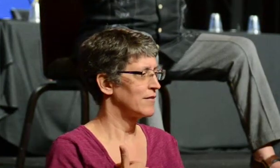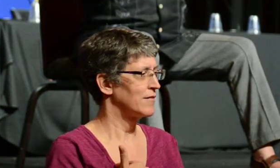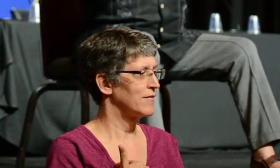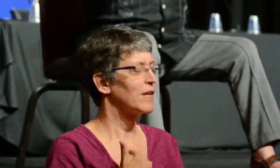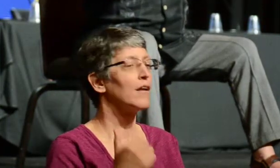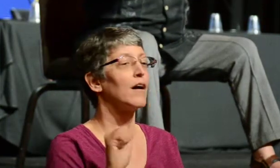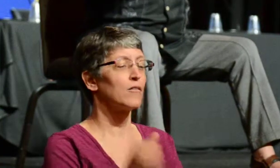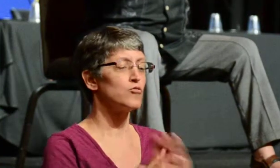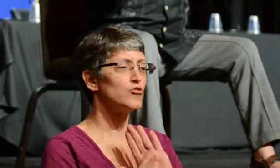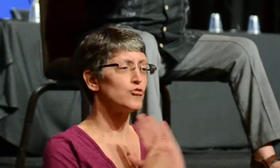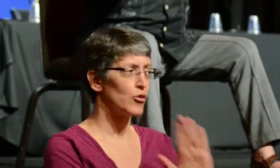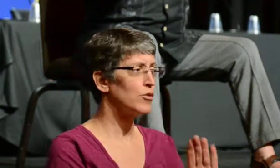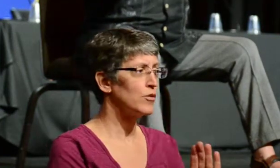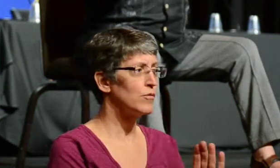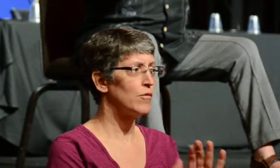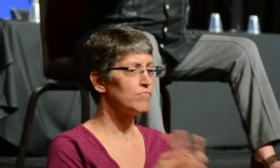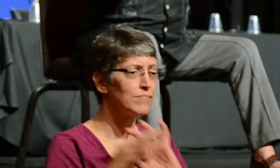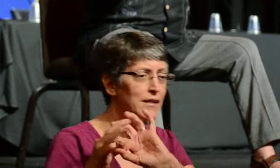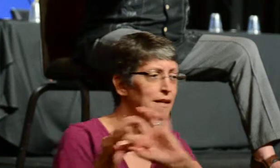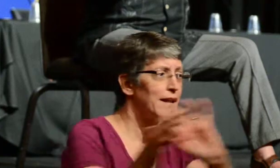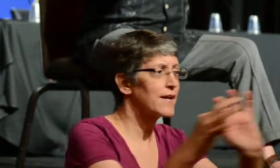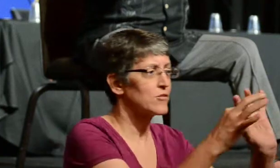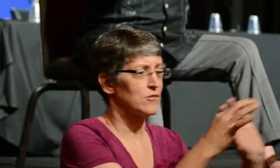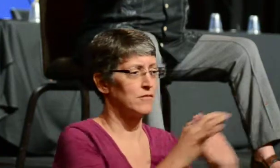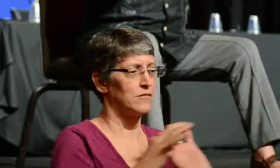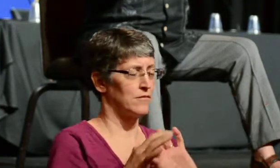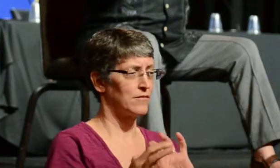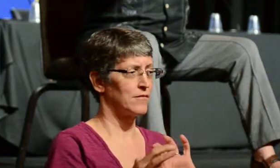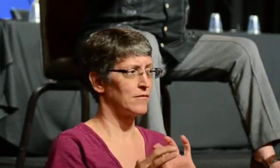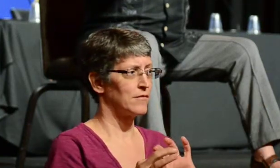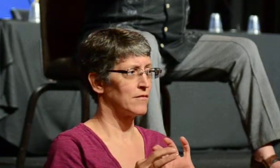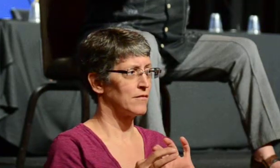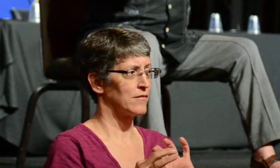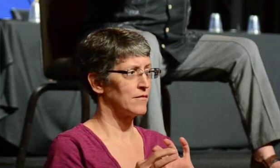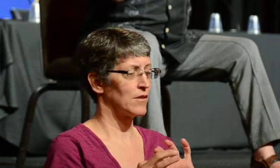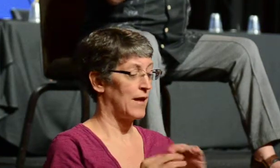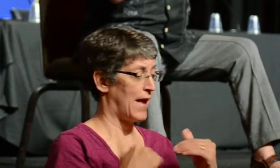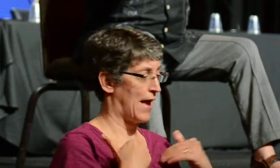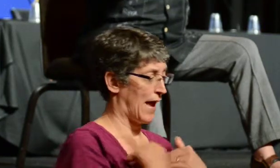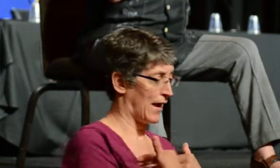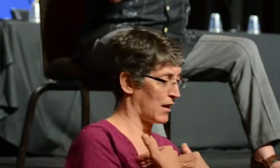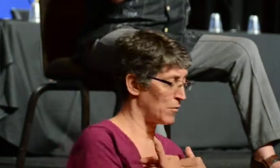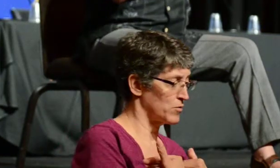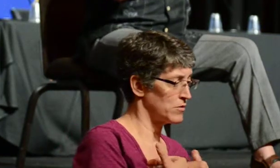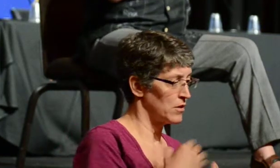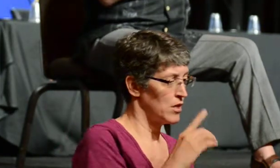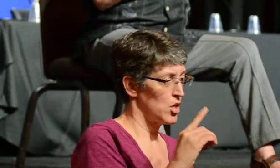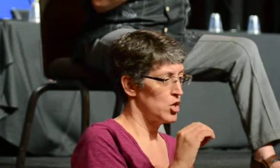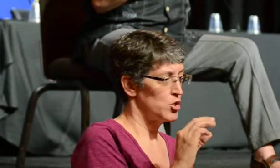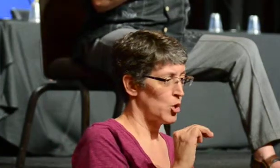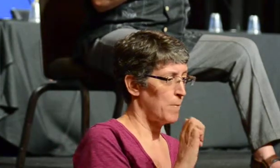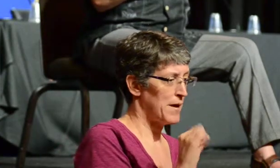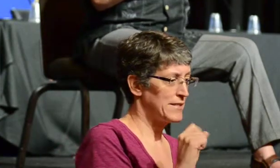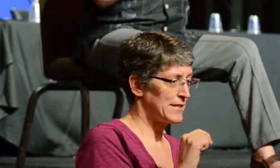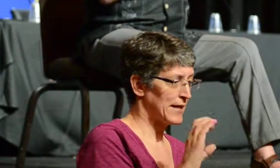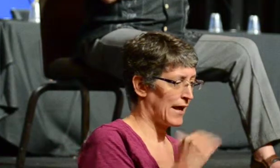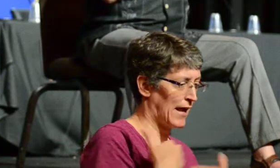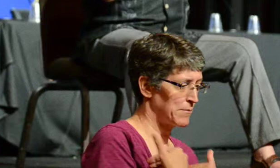to show you this connection between animals that are domesticated, horses and